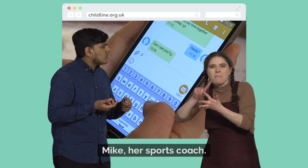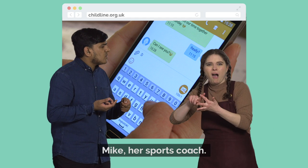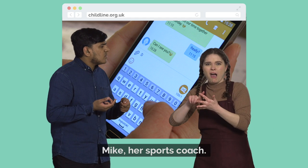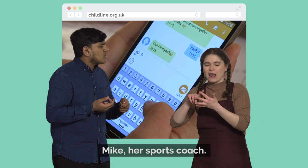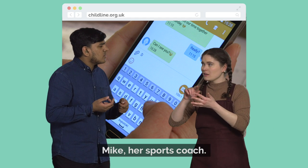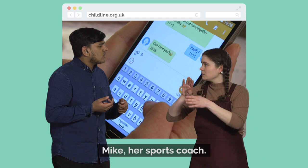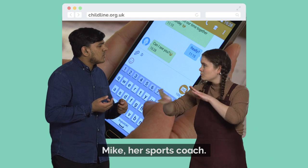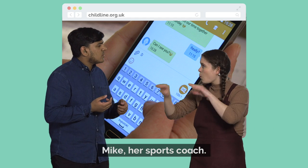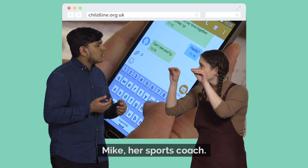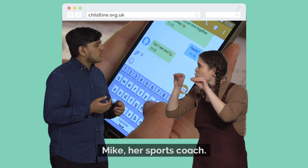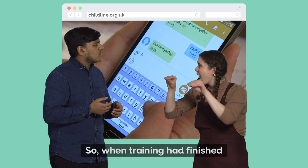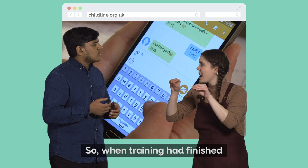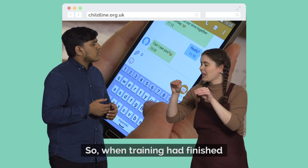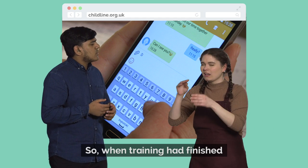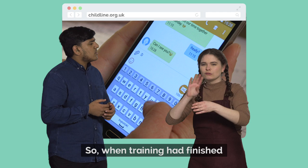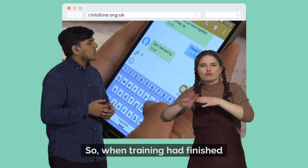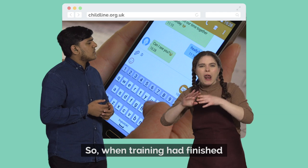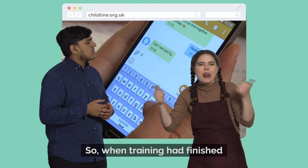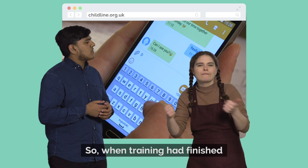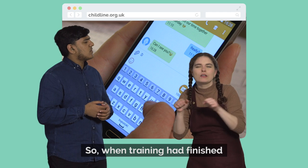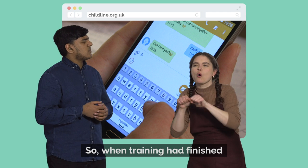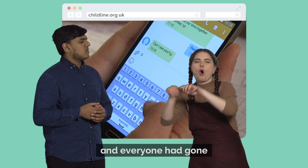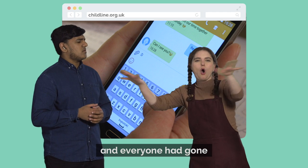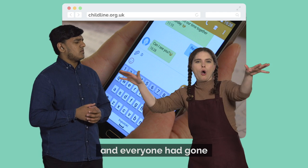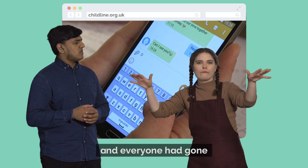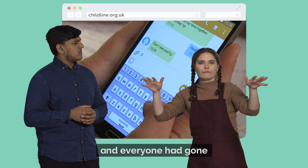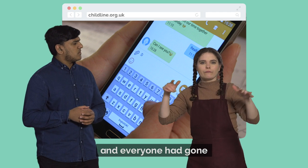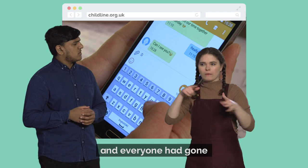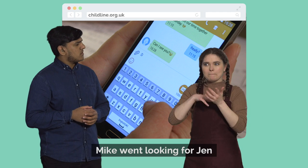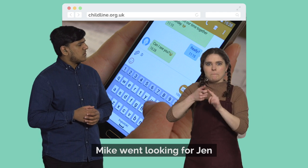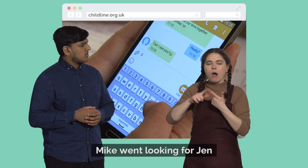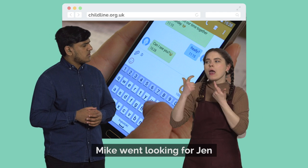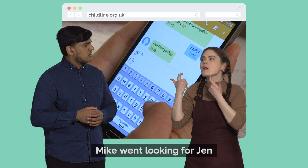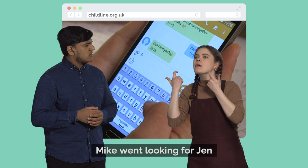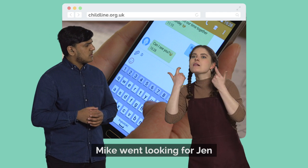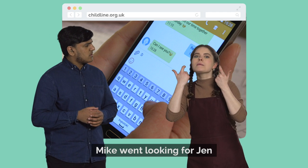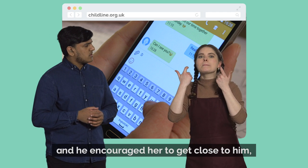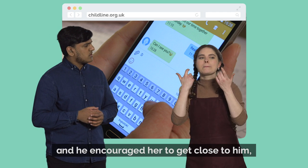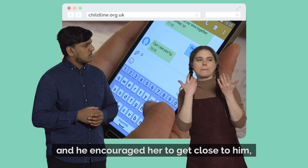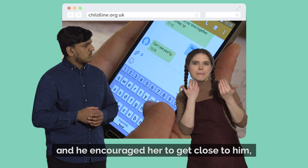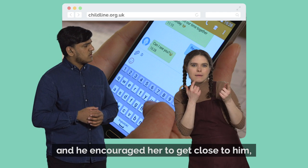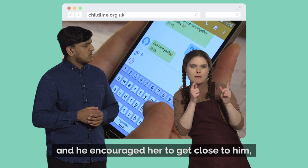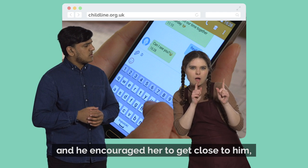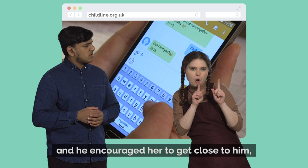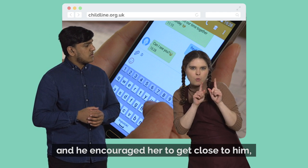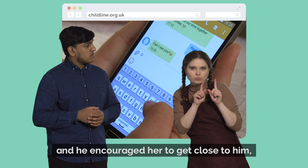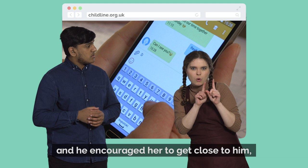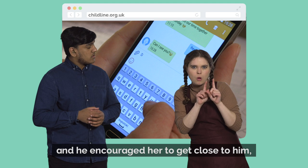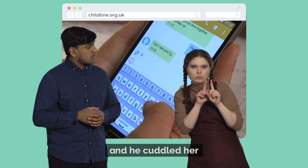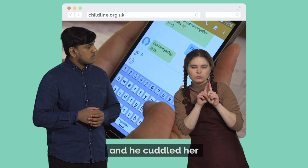Mike, her sports coach. So when training had finished and everyone had gone, Mike went looking for Jen and he encouraged her to get close to him,